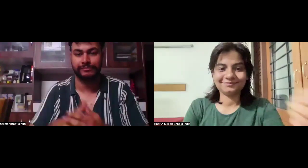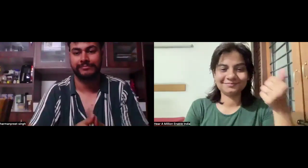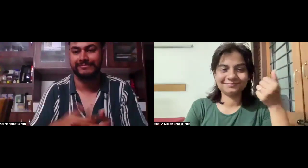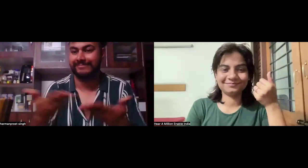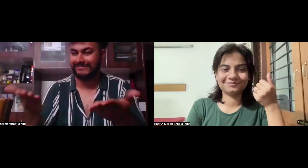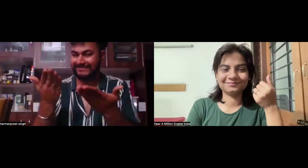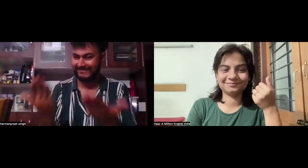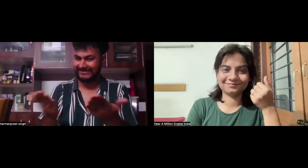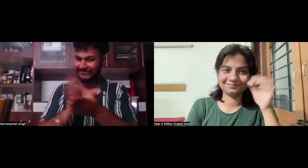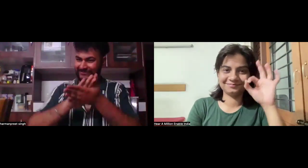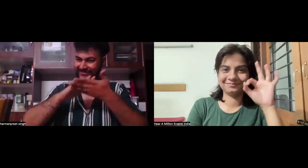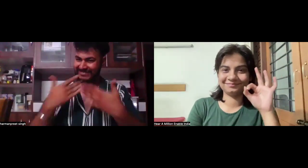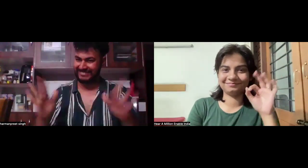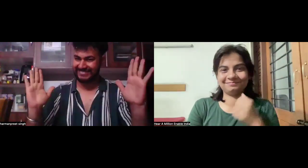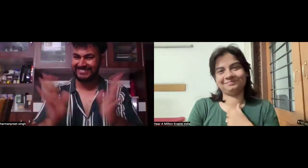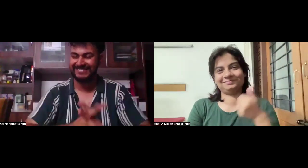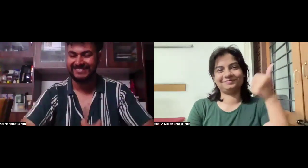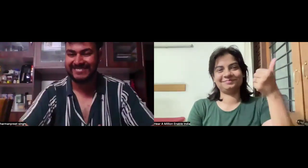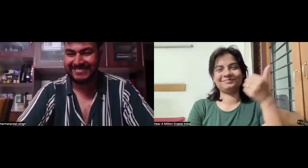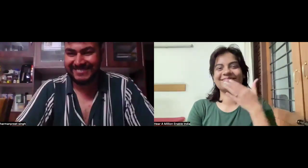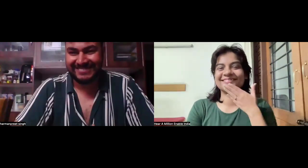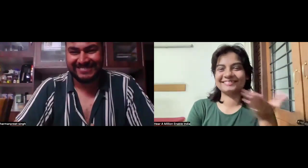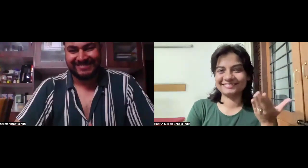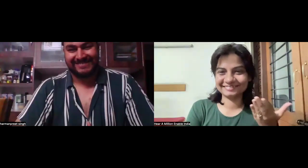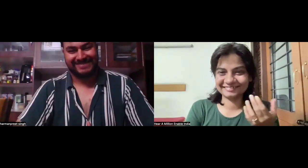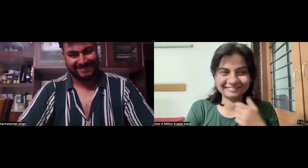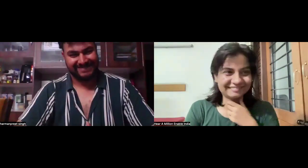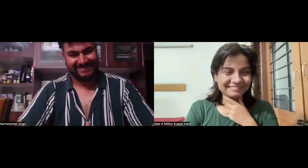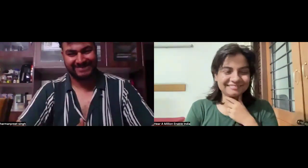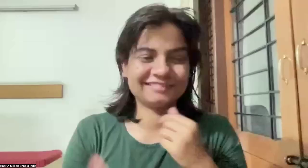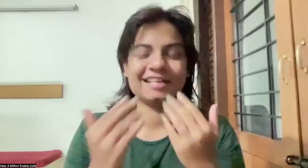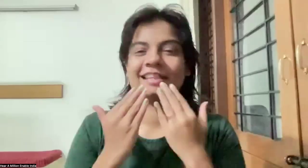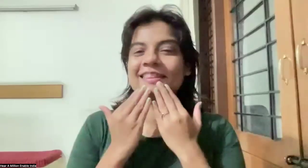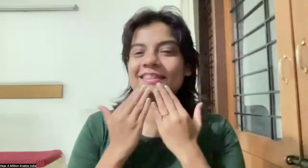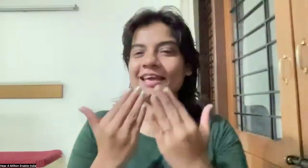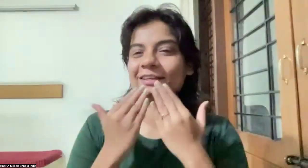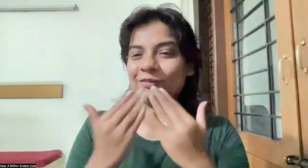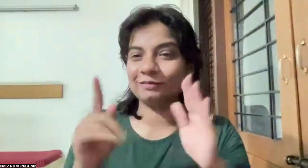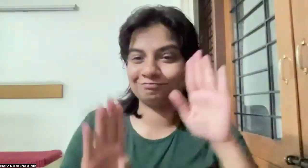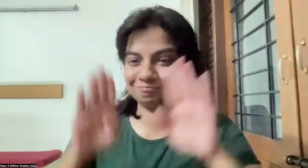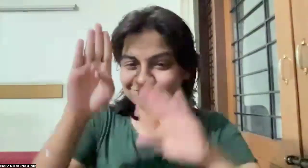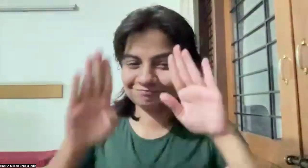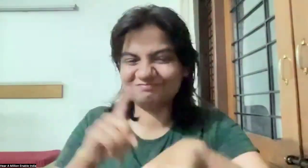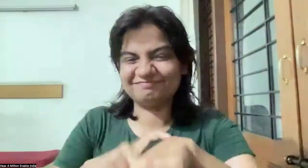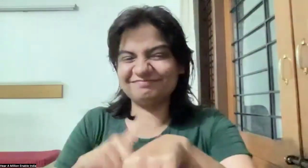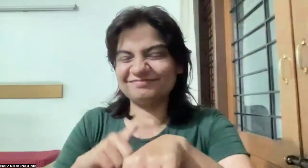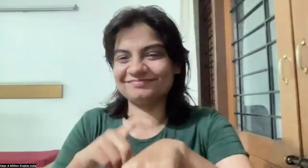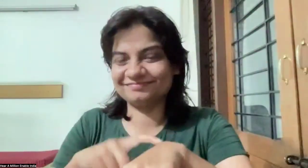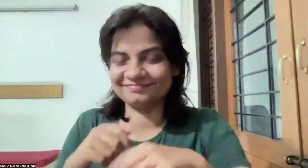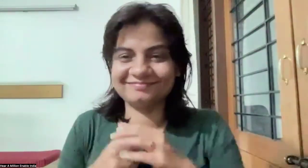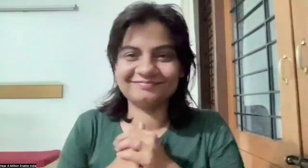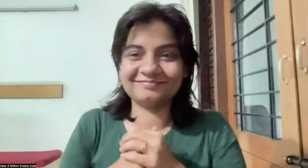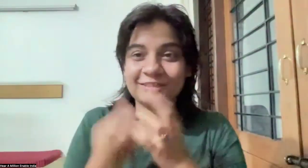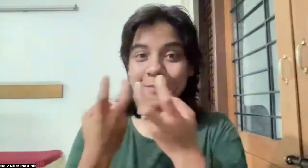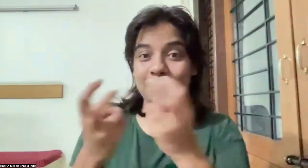just quickly welcome Charu to deliver the vote of thanks. Thank